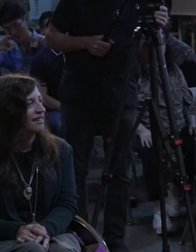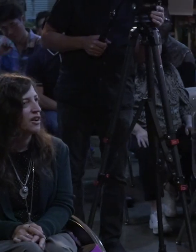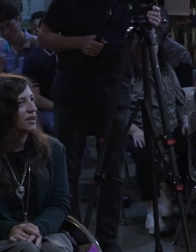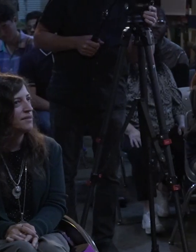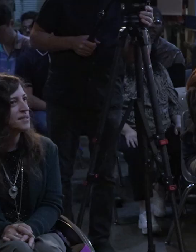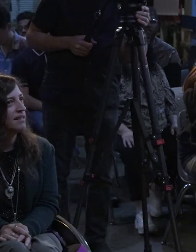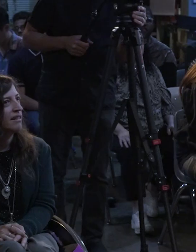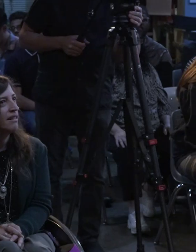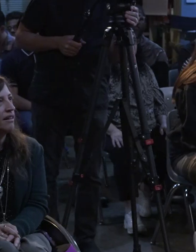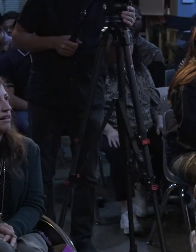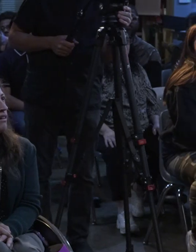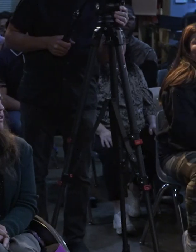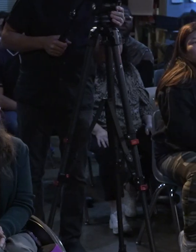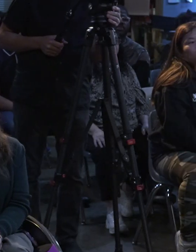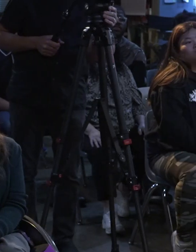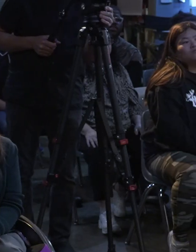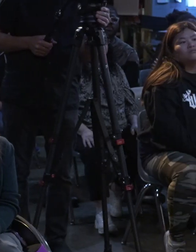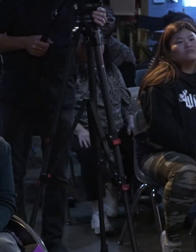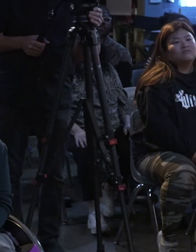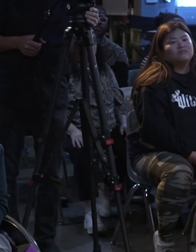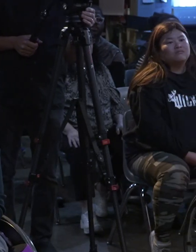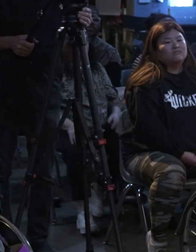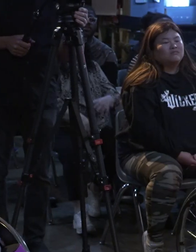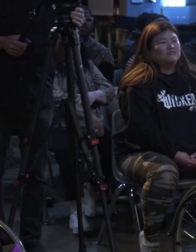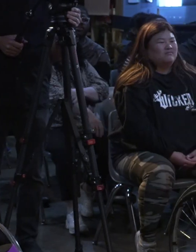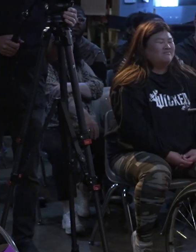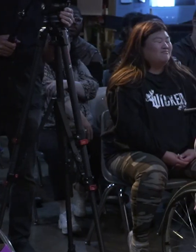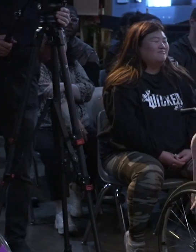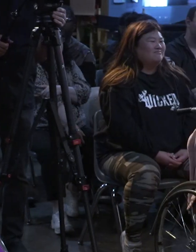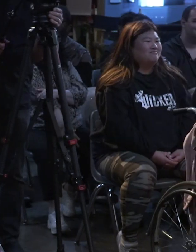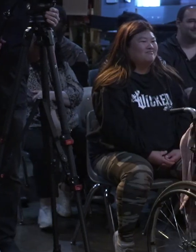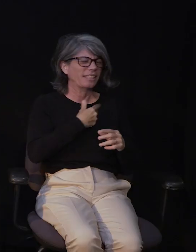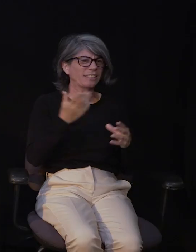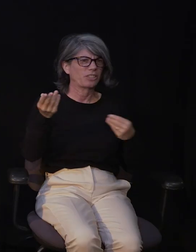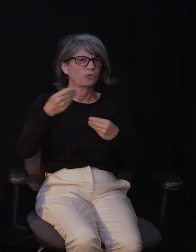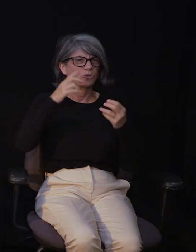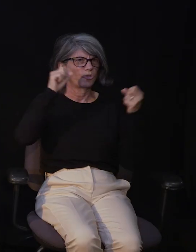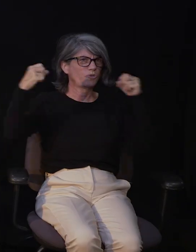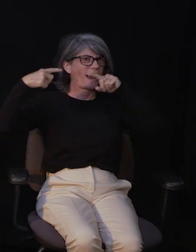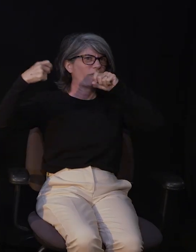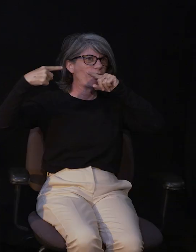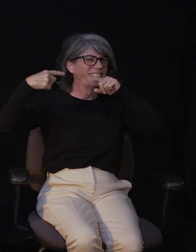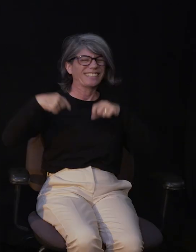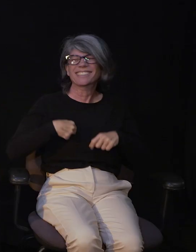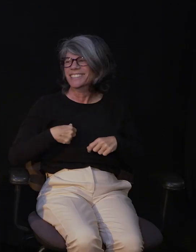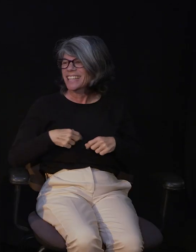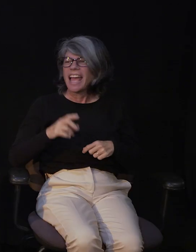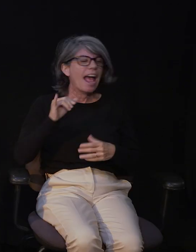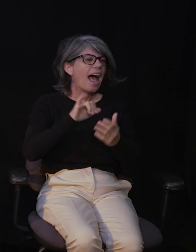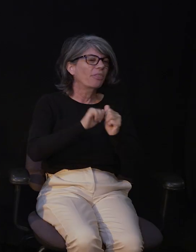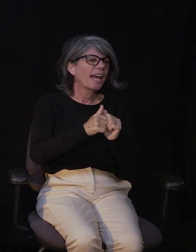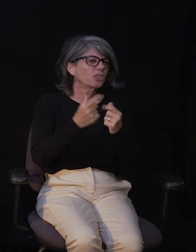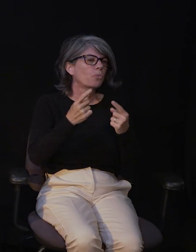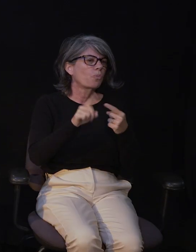I'm looking for you to help me. That's so funny. 8 by 10s. Wow. Transference. Yeah. Yeah. Beautiful book. And that's when